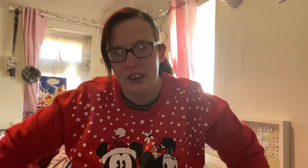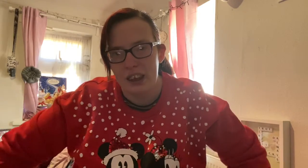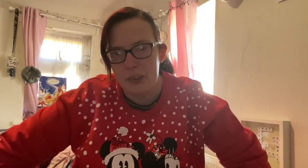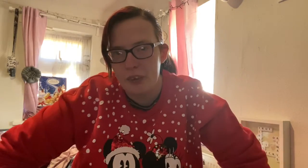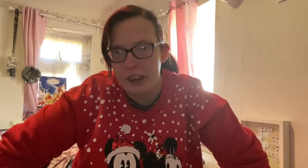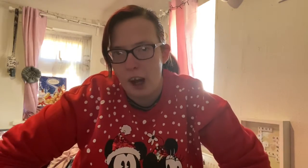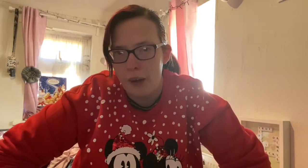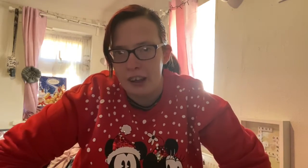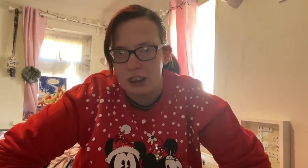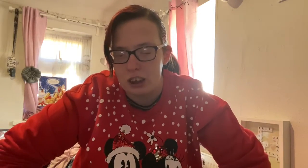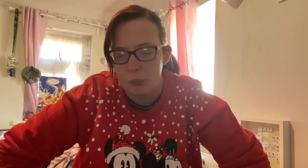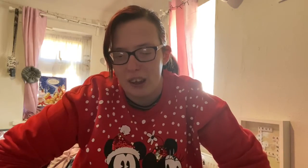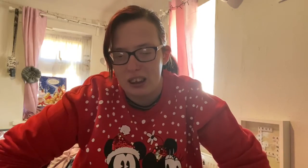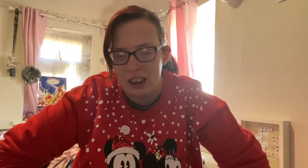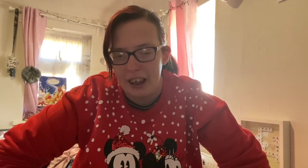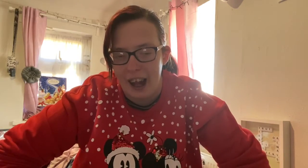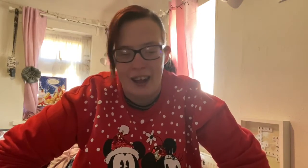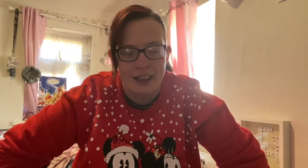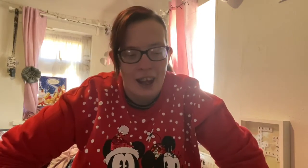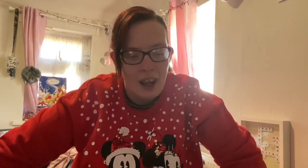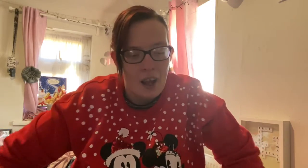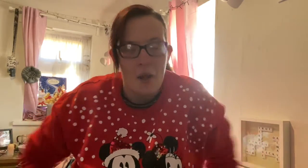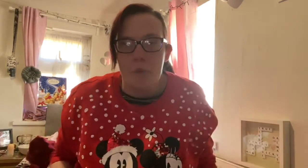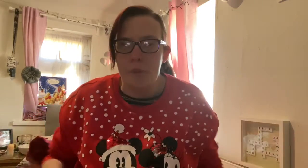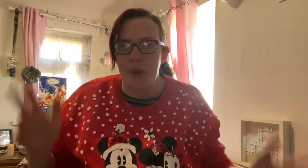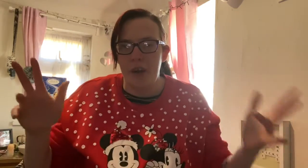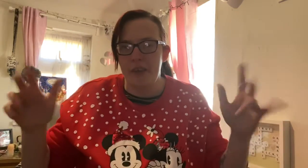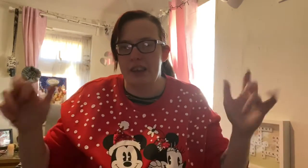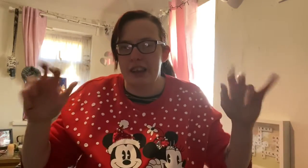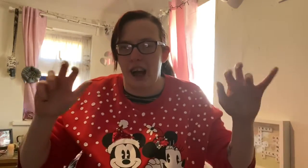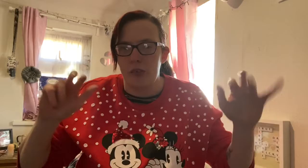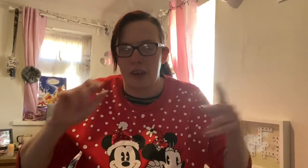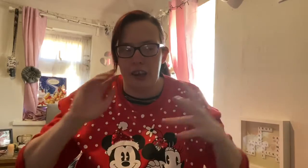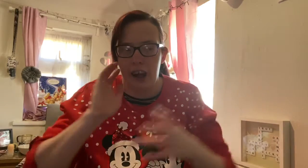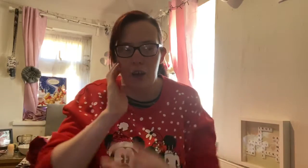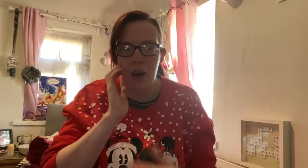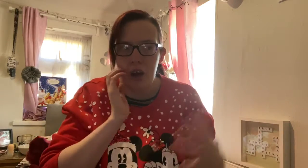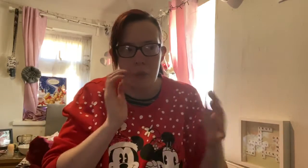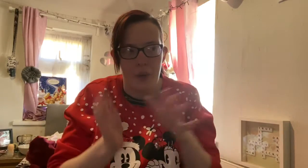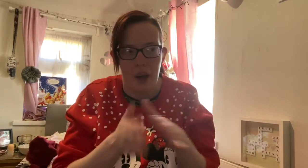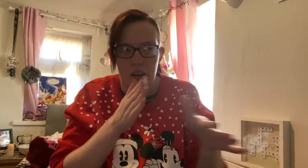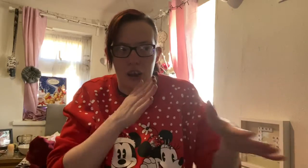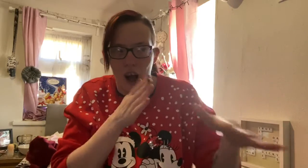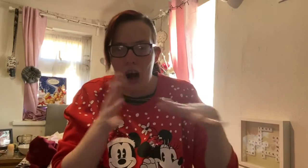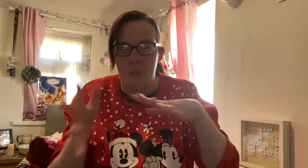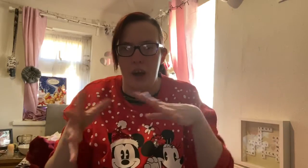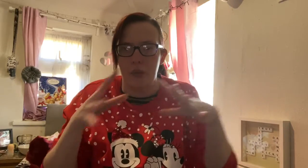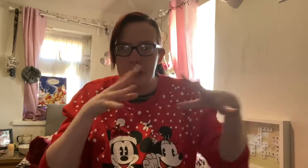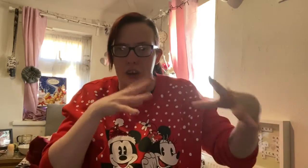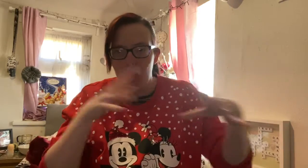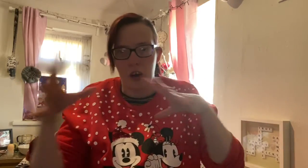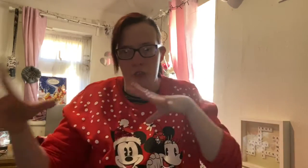This video is just basically a bit of a sit down video, a bit of a not a